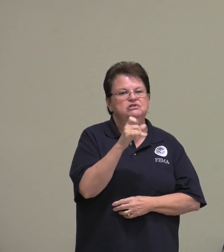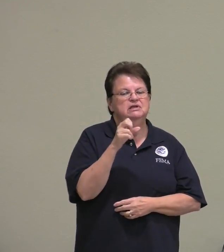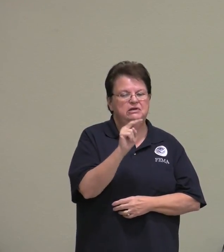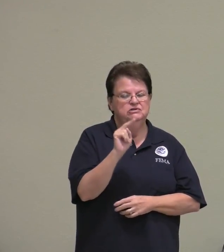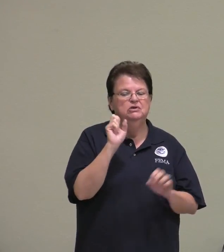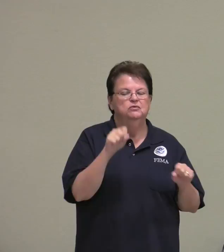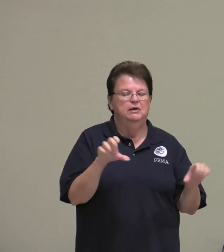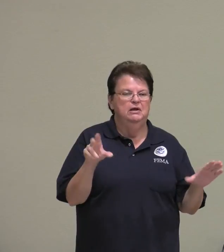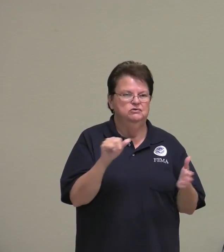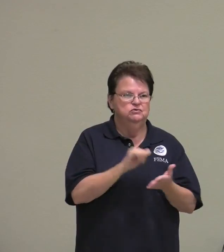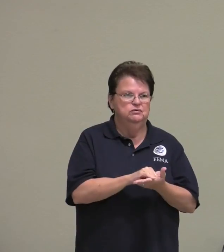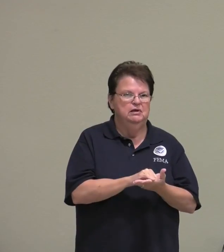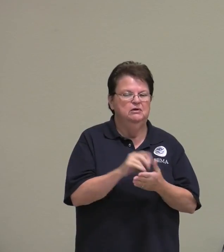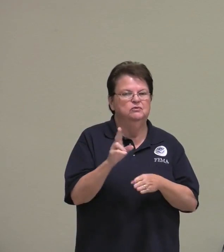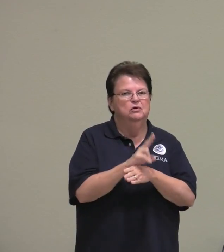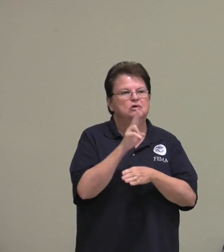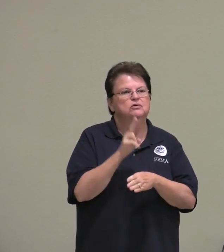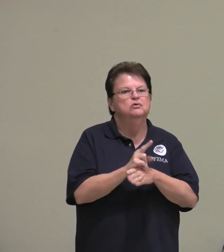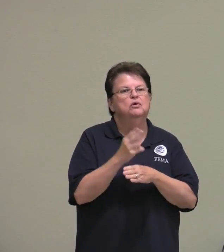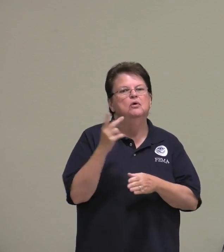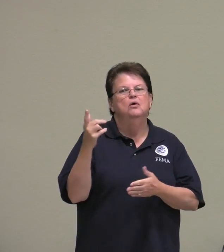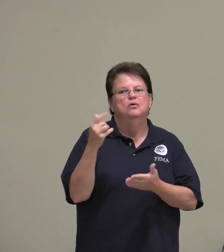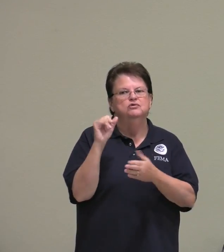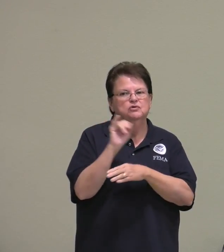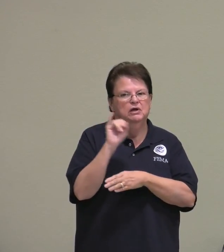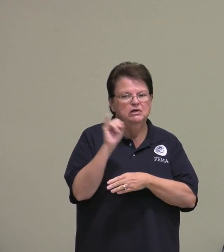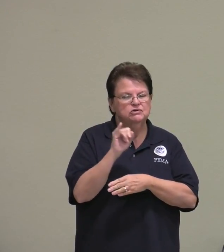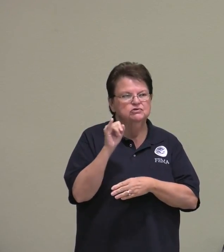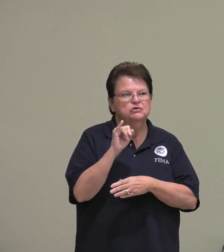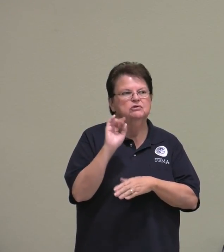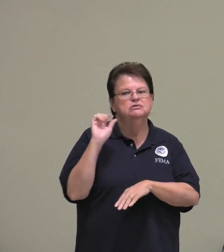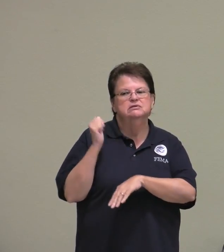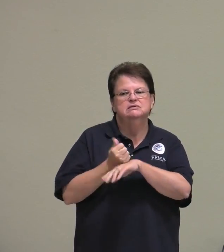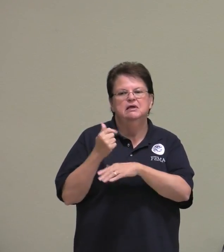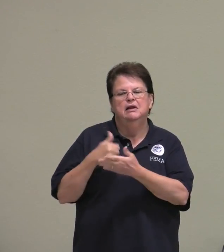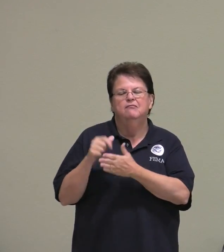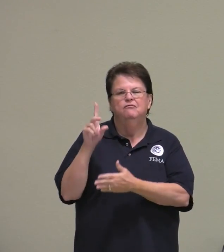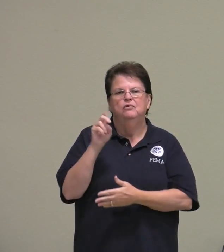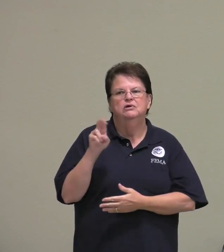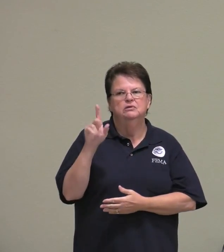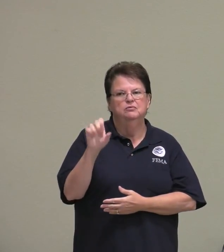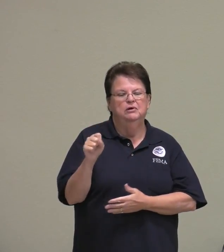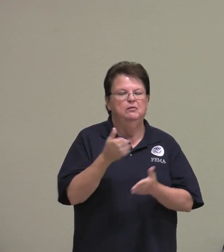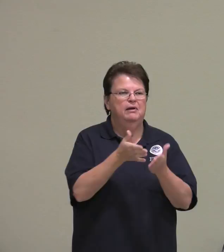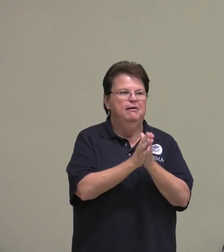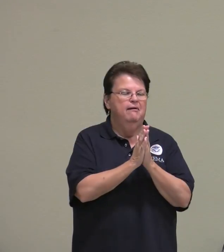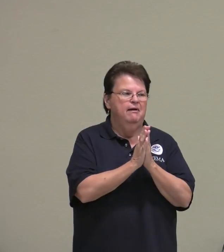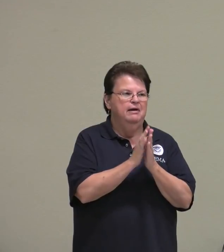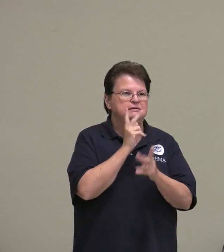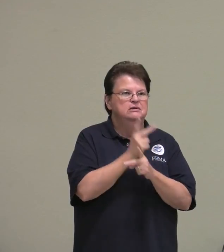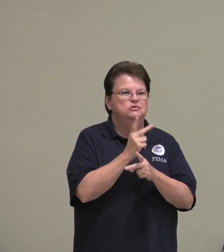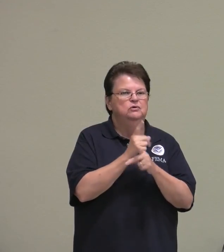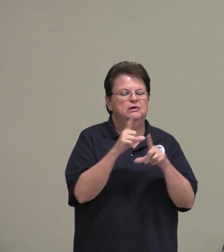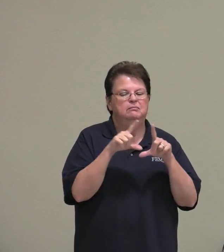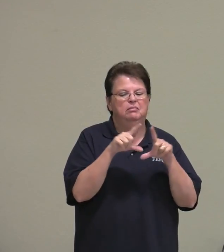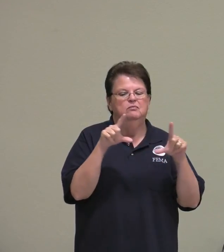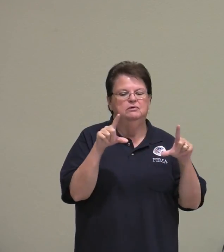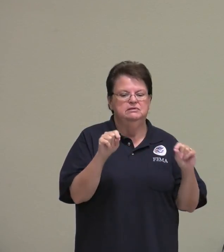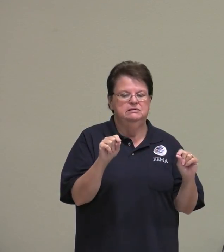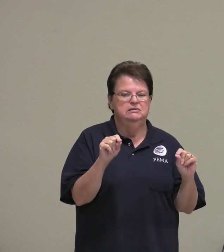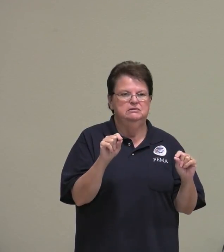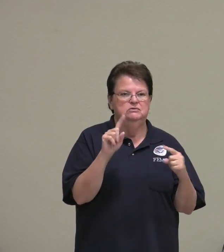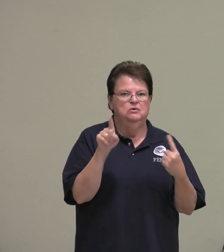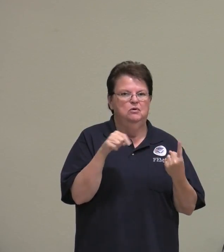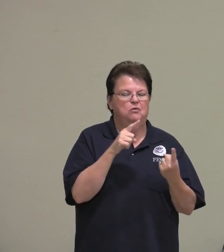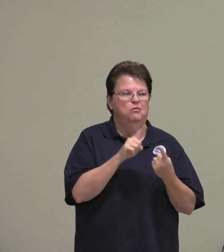you can do that. You can use the proceeds from your insurance that are set aside for debris. We would ask that you keep the receipts so